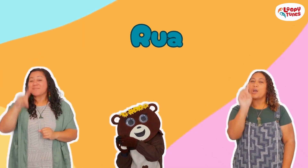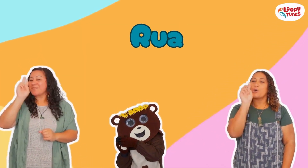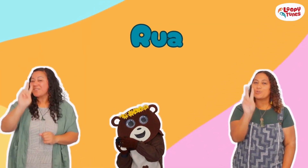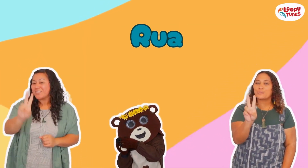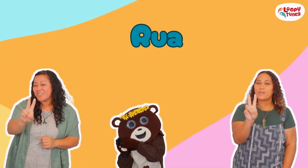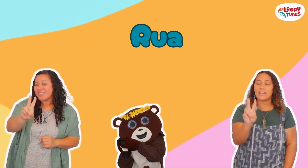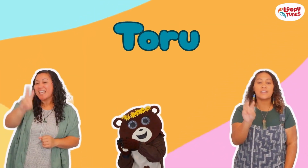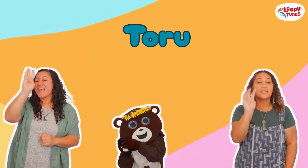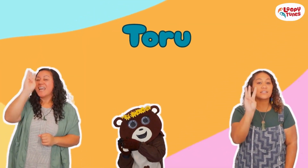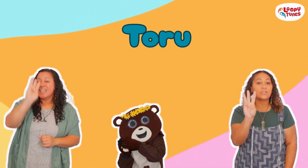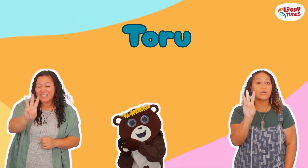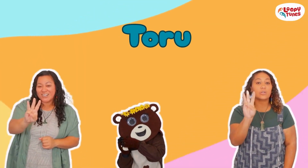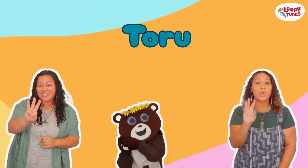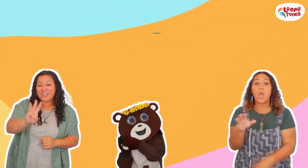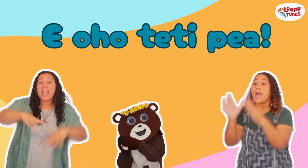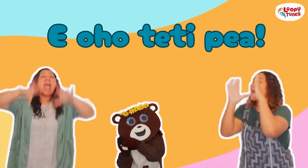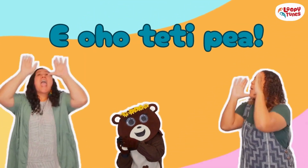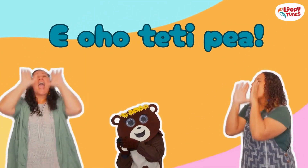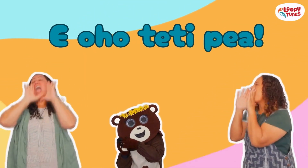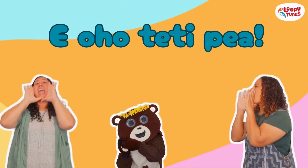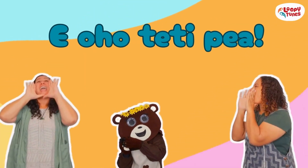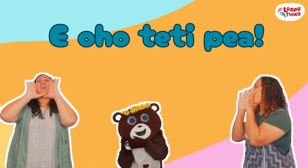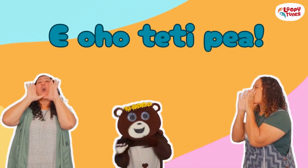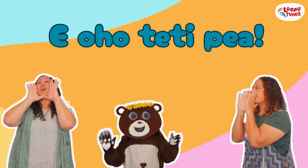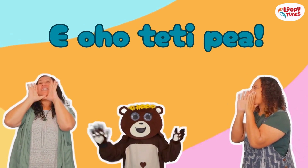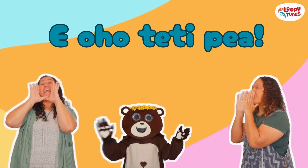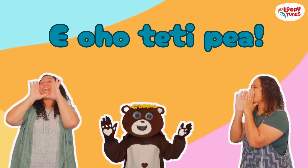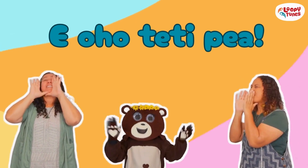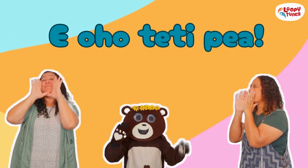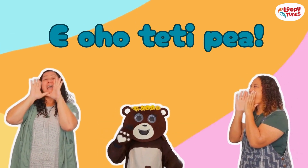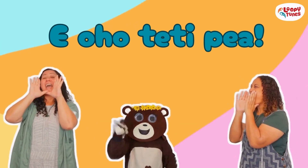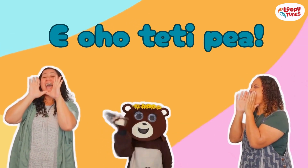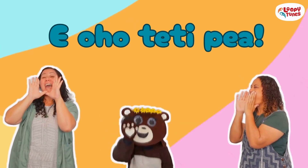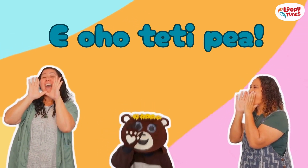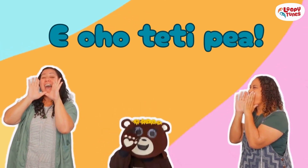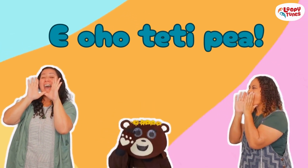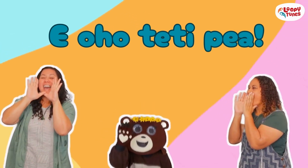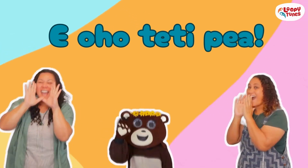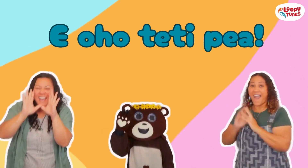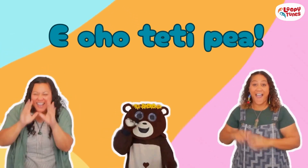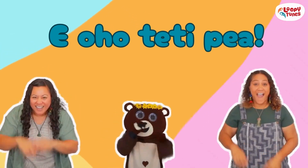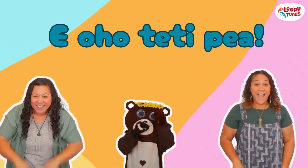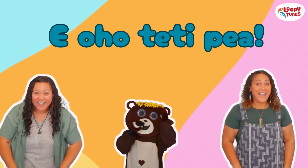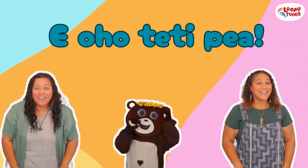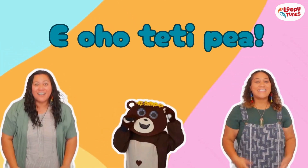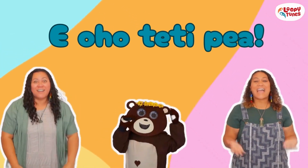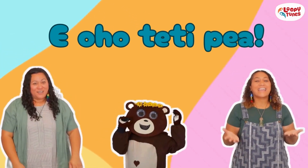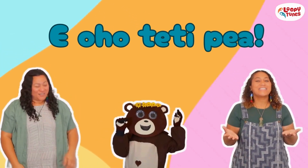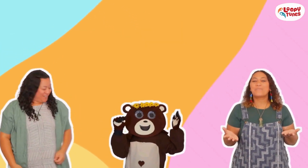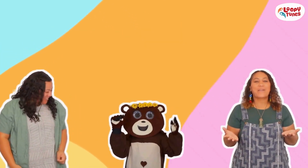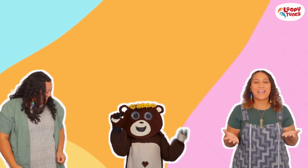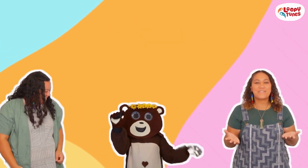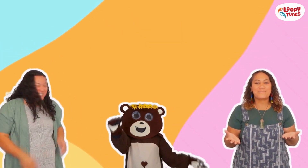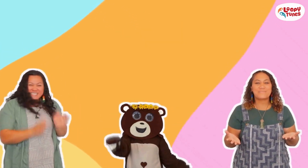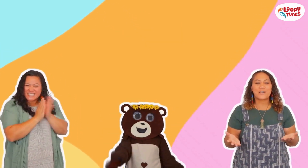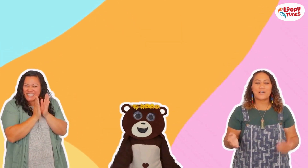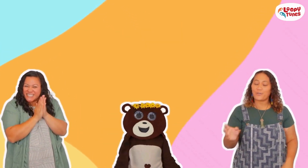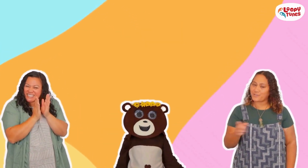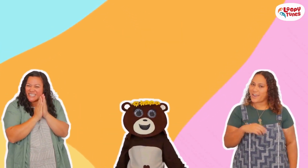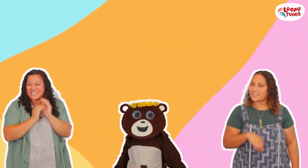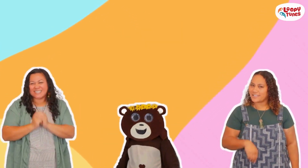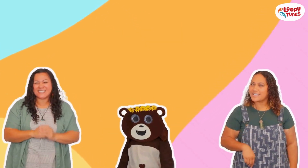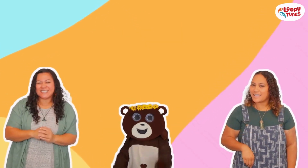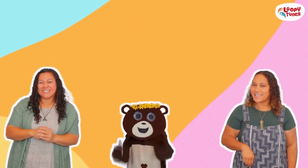Tahi, rua, toru, E oho Teti Pea! Yay, she woke up. All